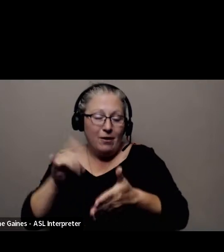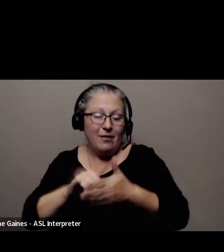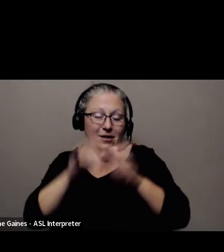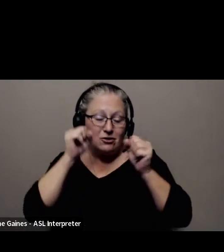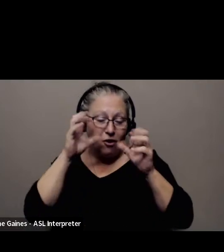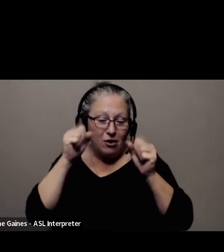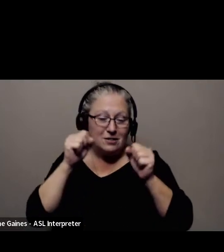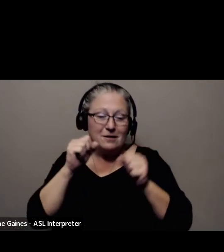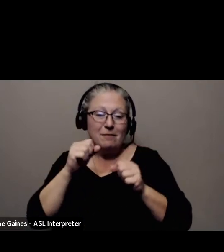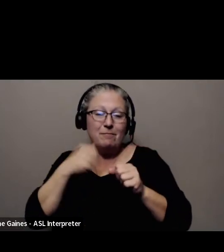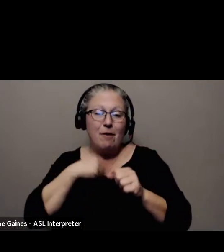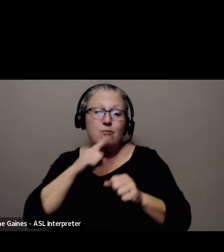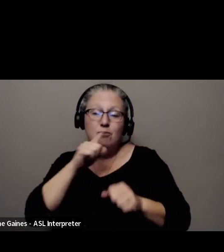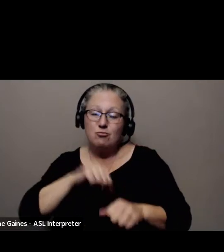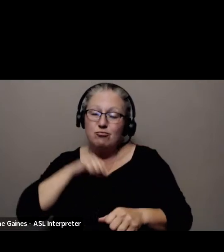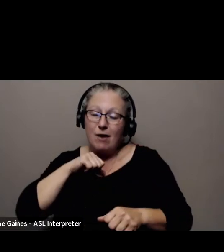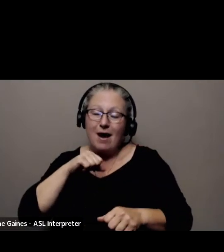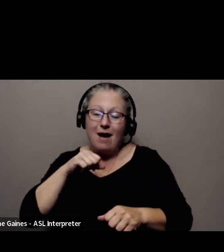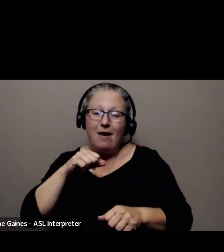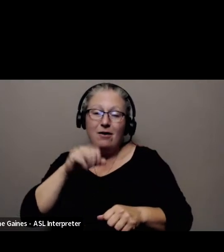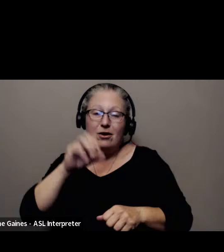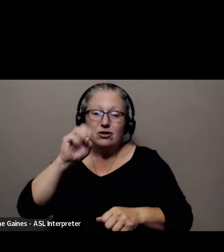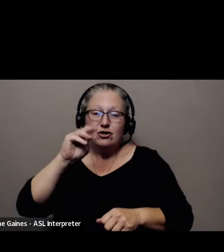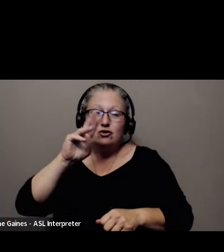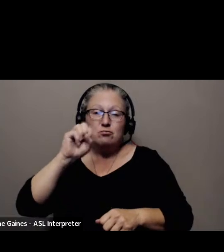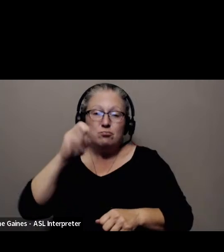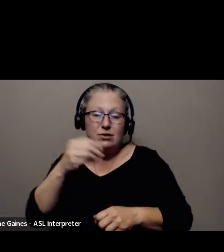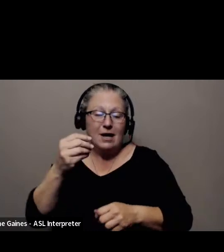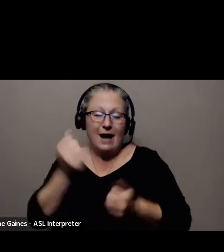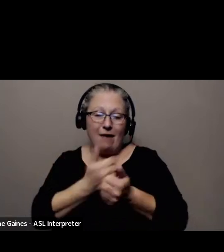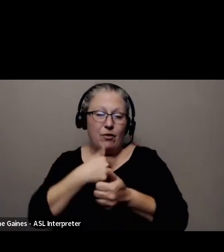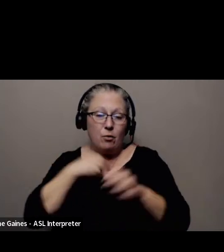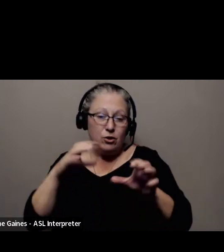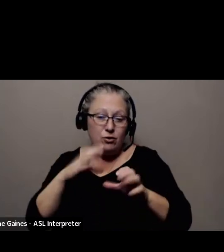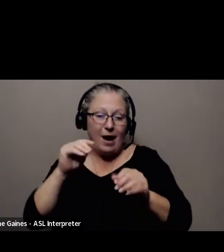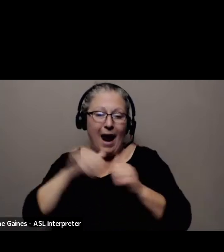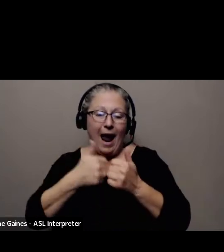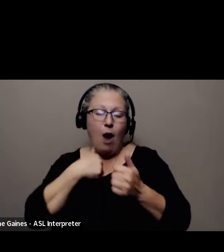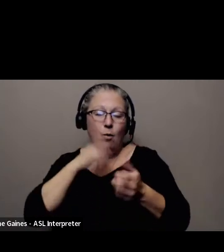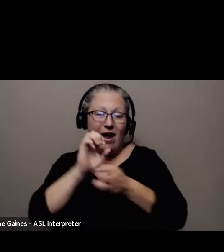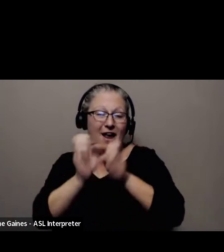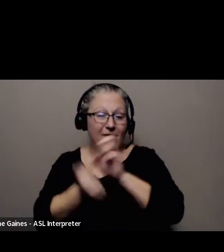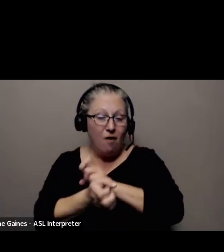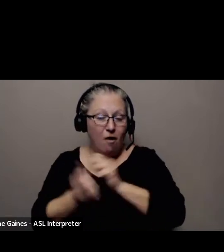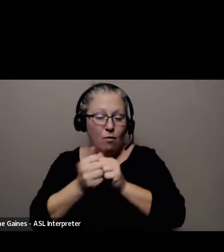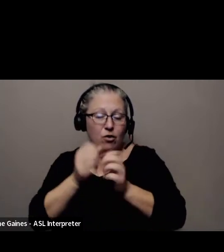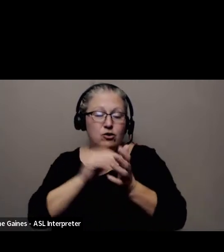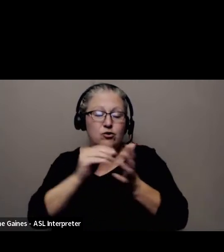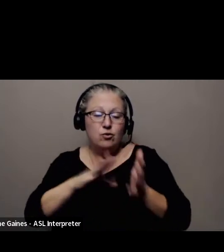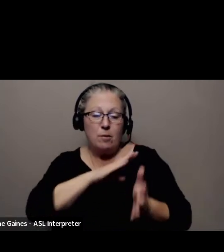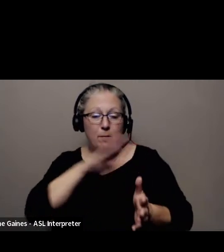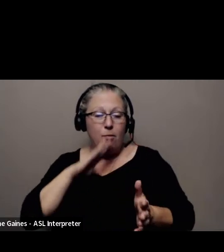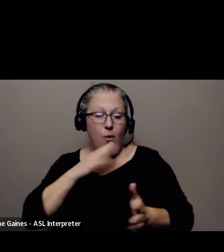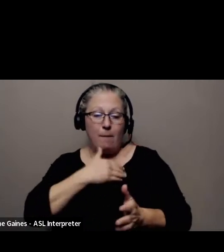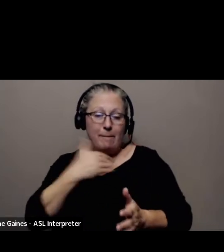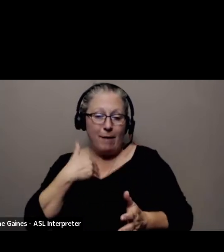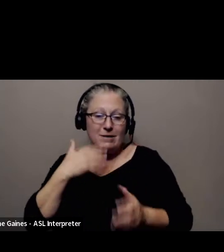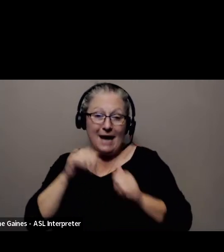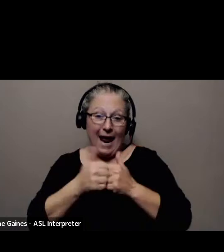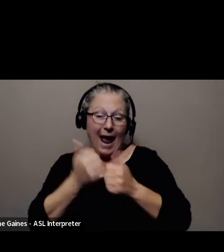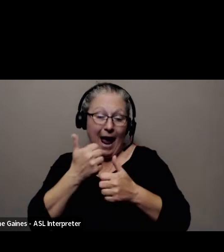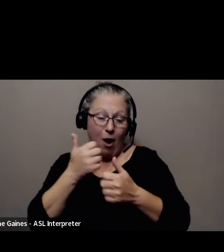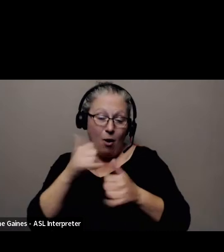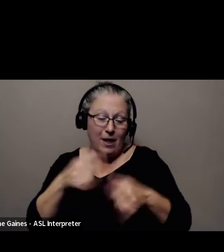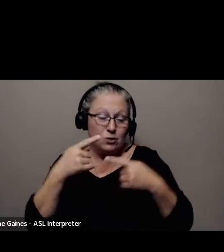awesome. I'm just really proud of SMUHSD and what we've done and how we've evolved with our student board members and how it's really working. So thank you